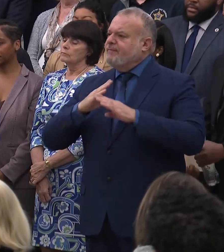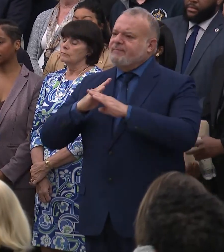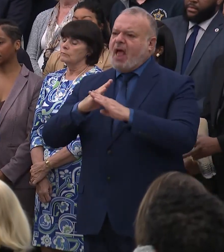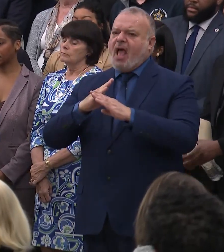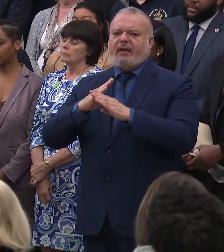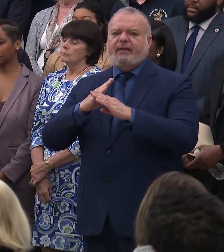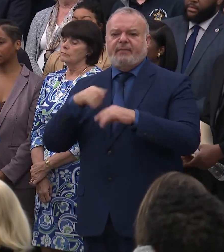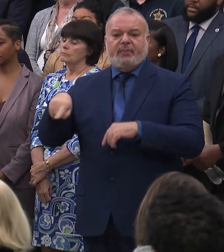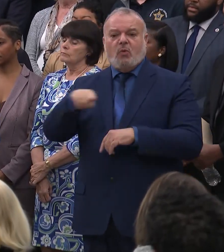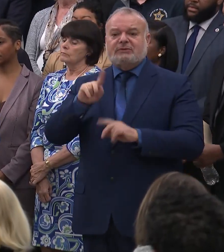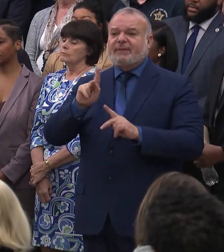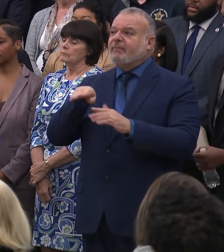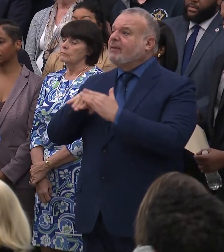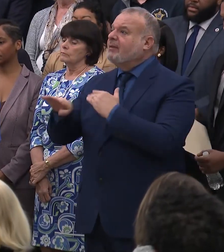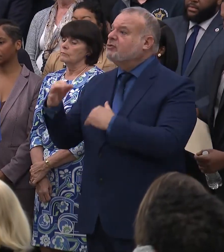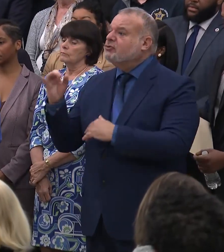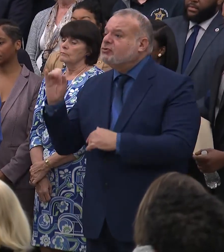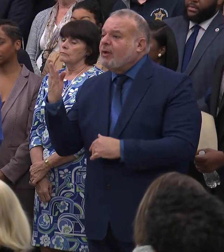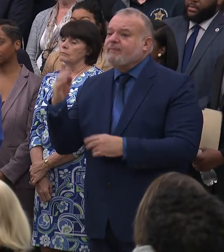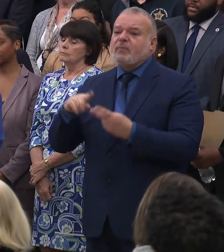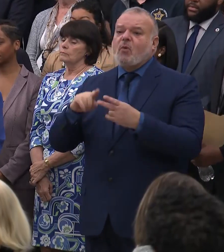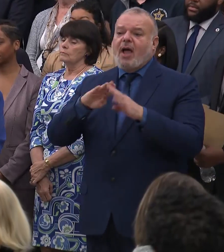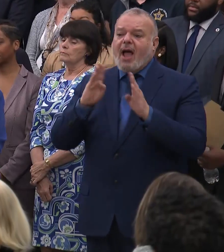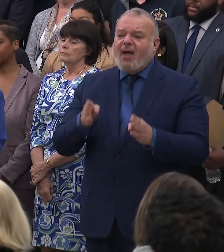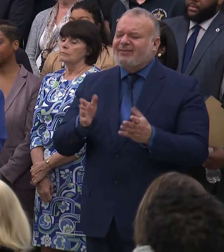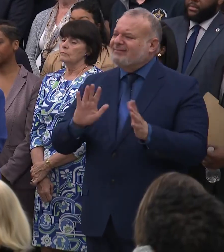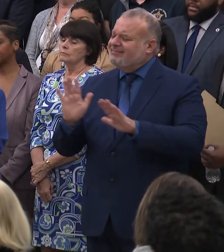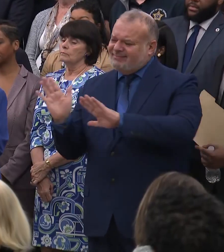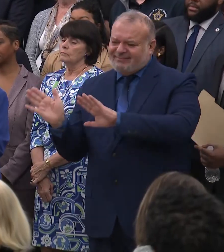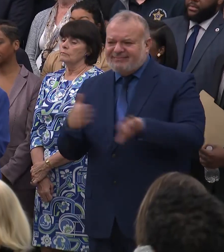of any of those things,